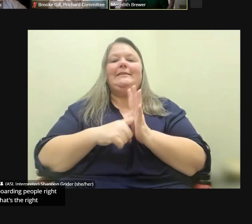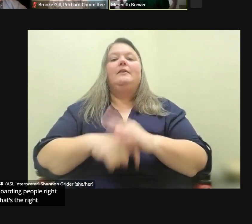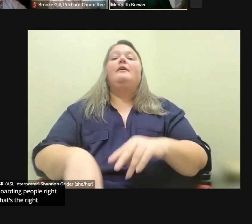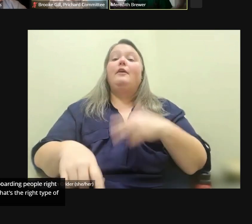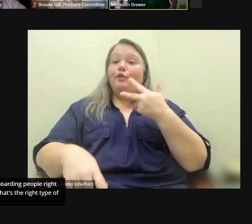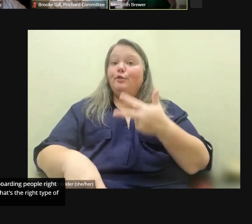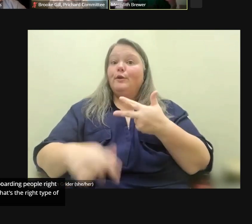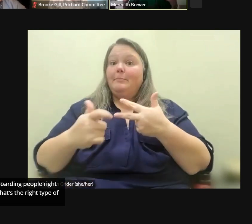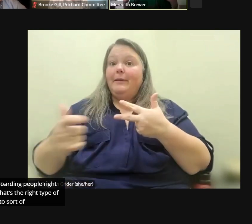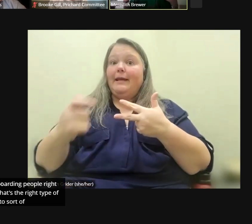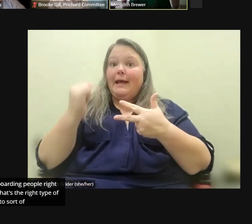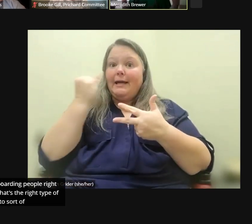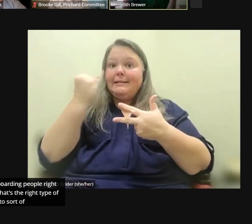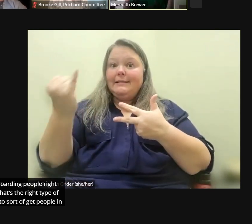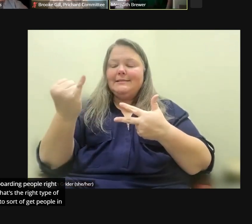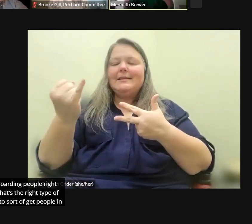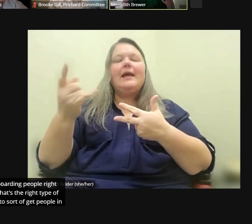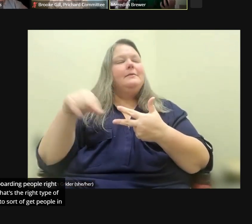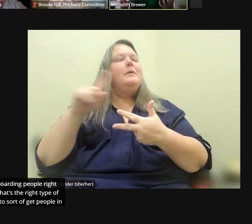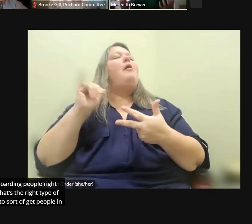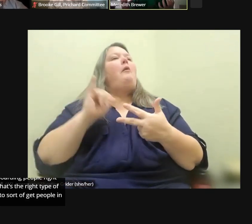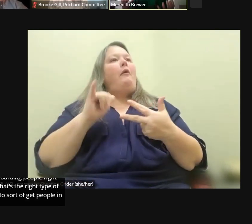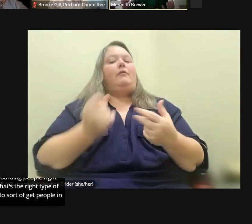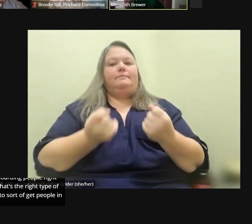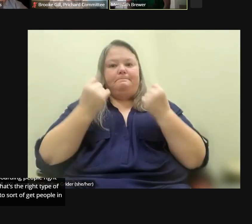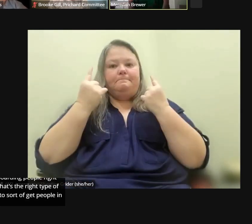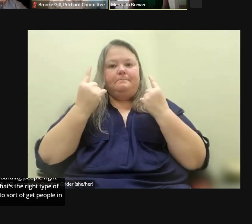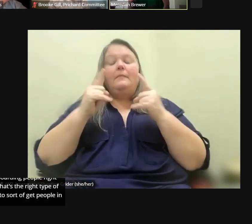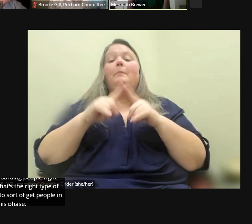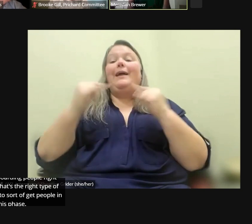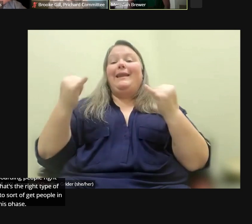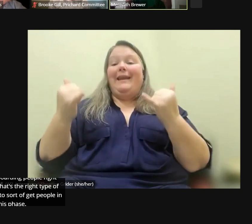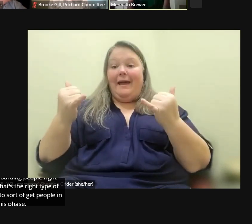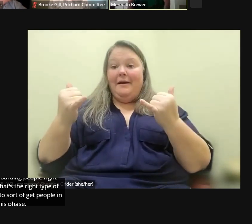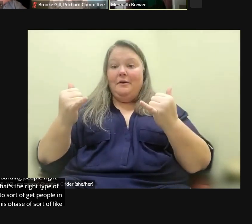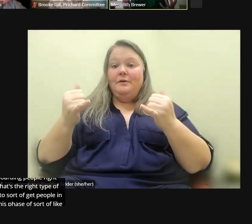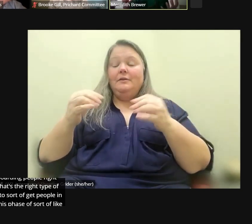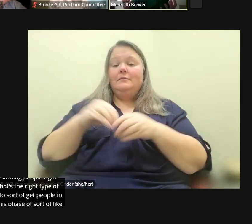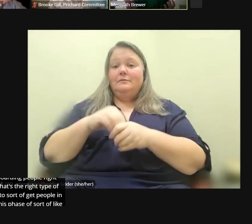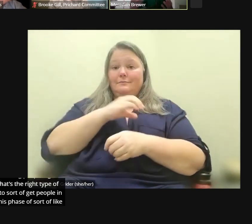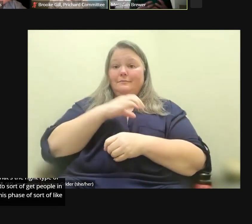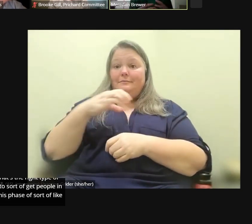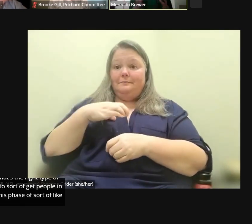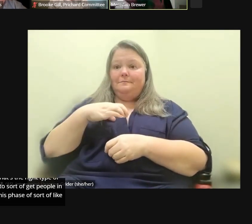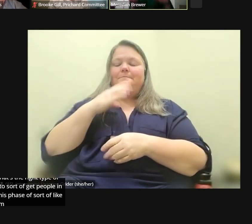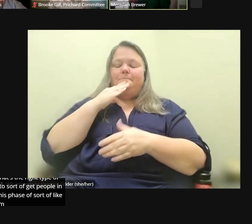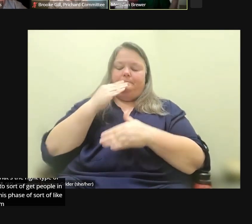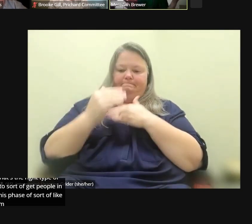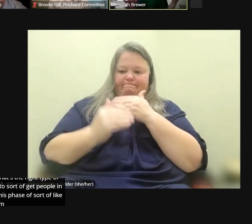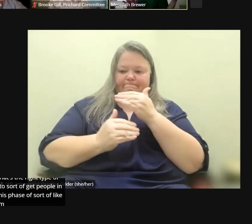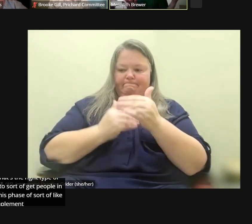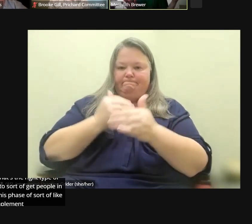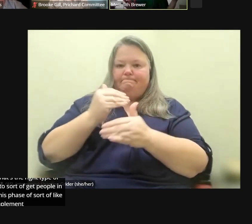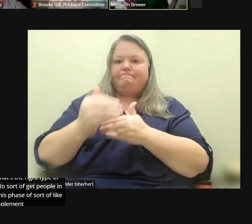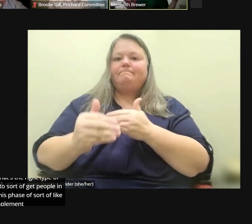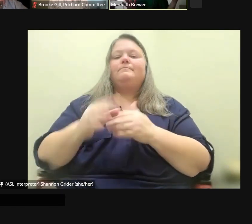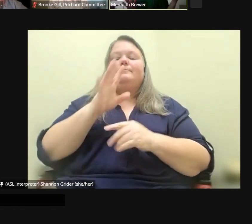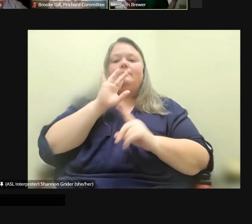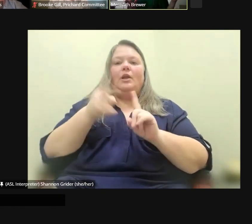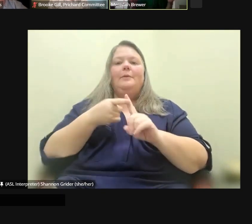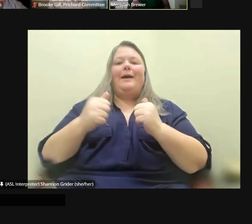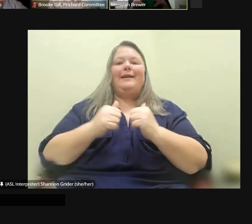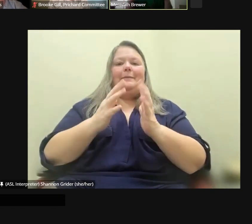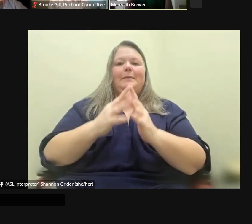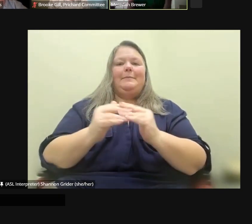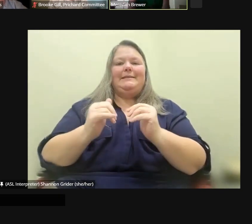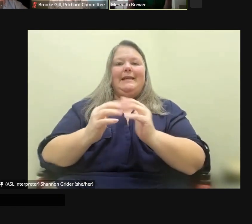of get people in the door. But when we're in this phase of sort of like, what does this look like to implement? It's important that we don't lose